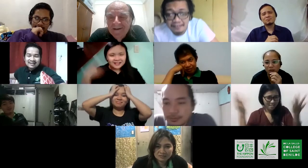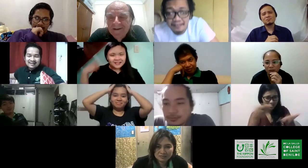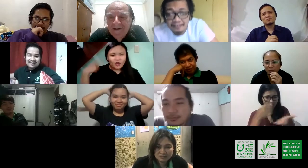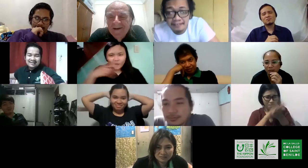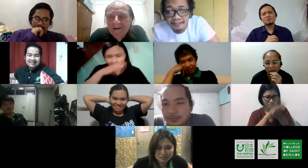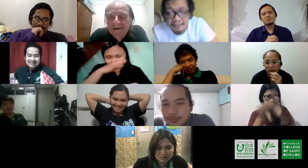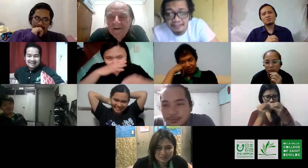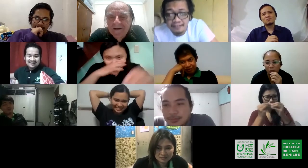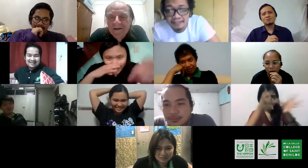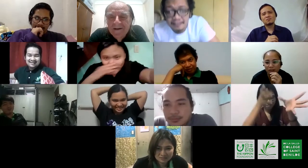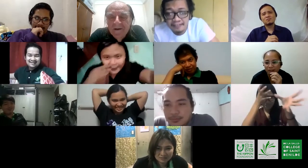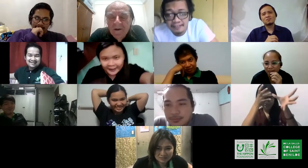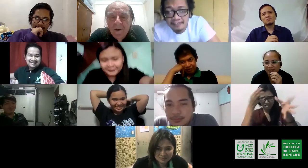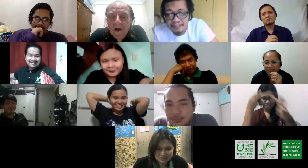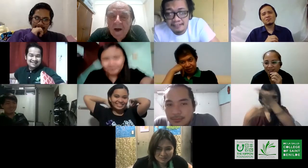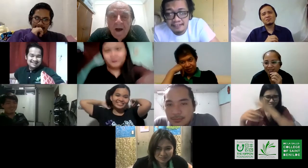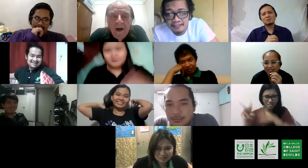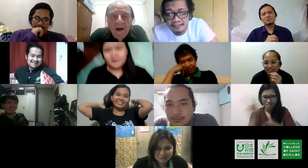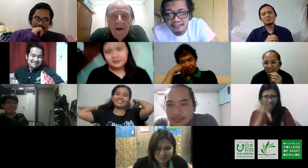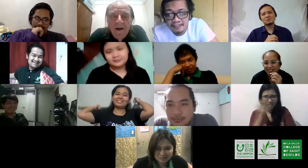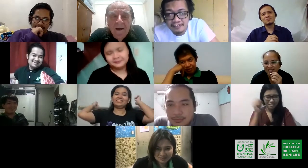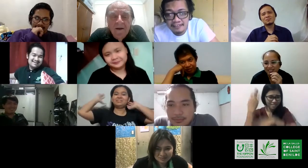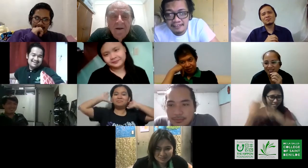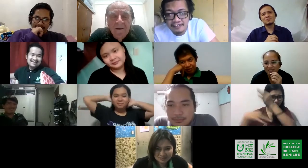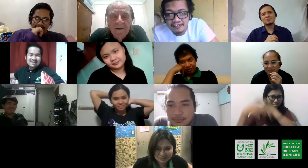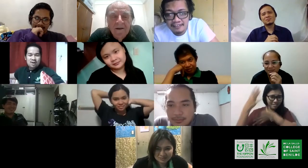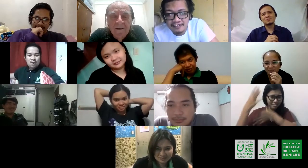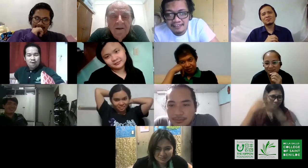Can we do it? Can we do more?